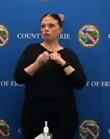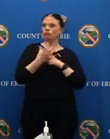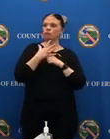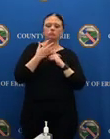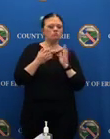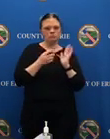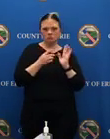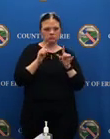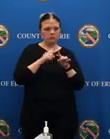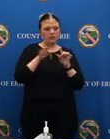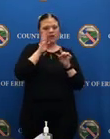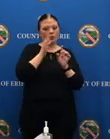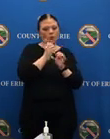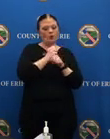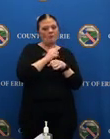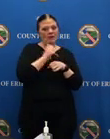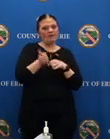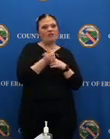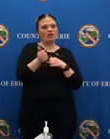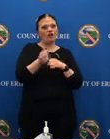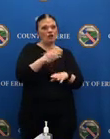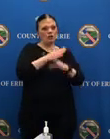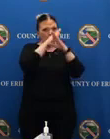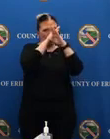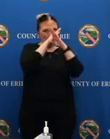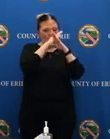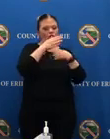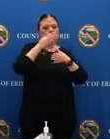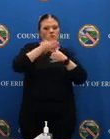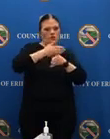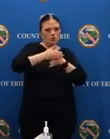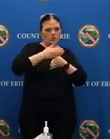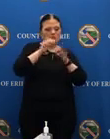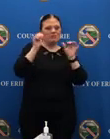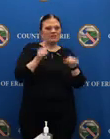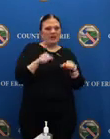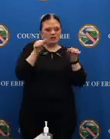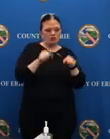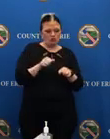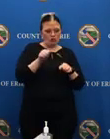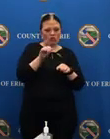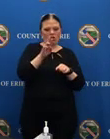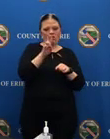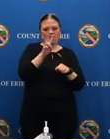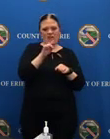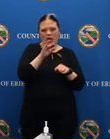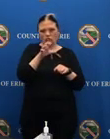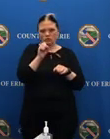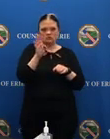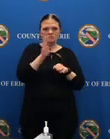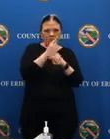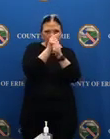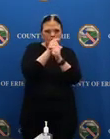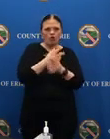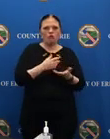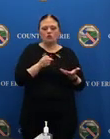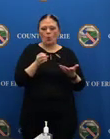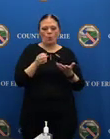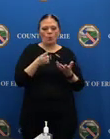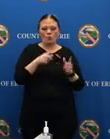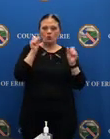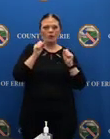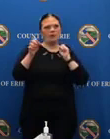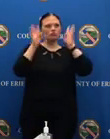will create another barrier between you and potential viruses and bacteria. So, again, you can